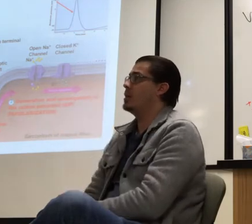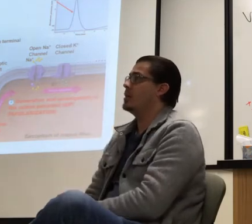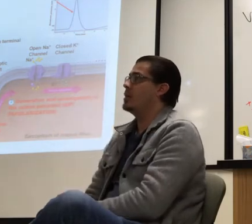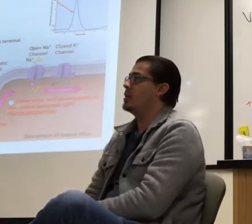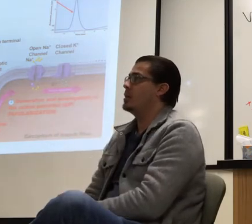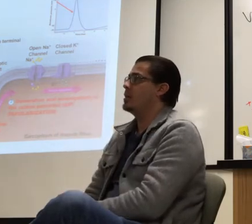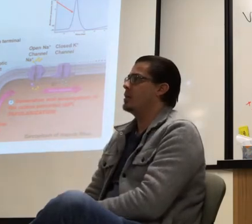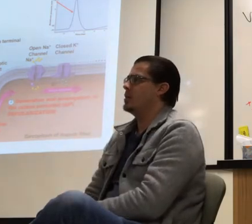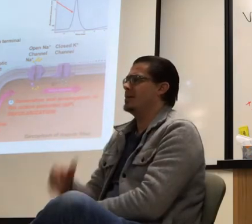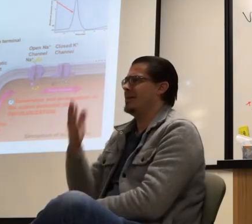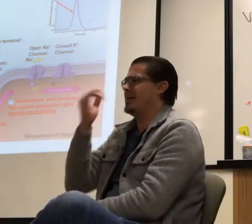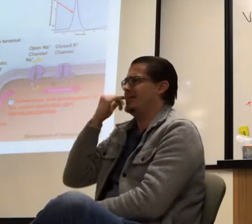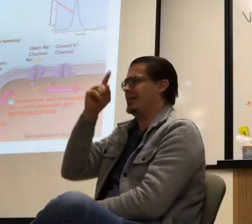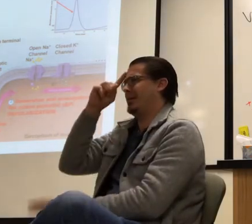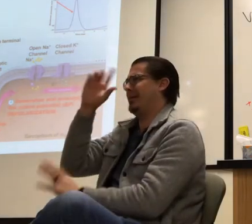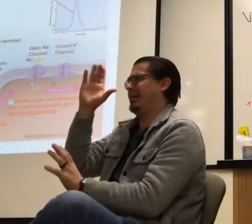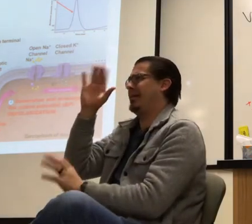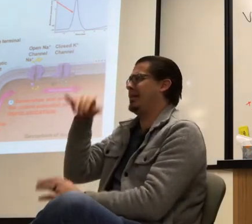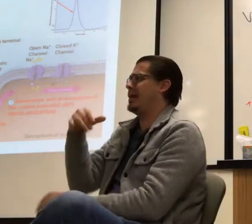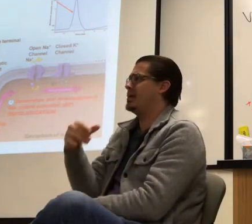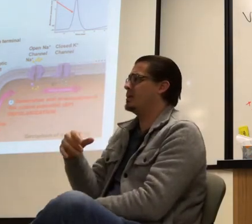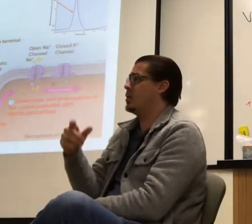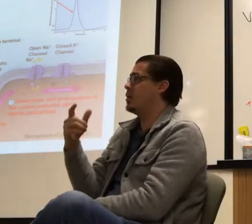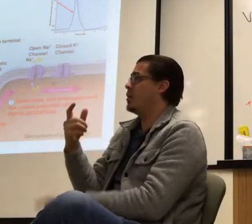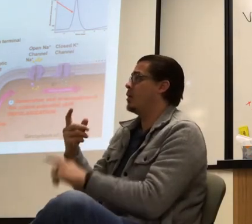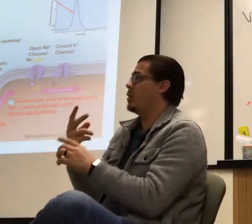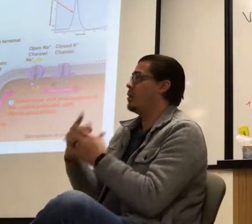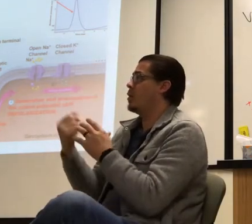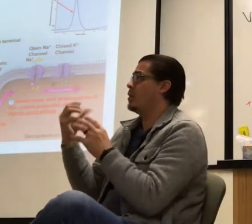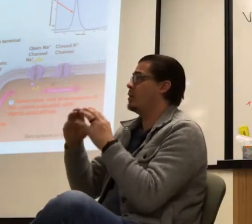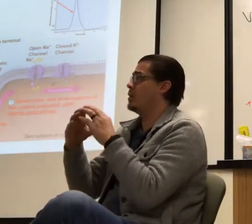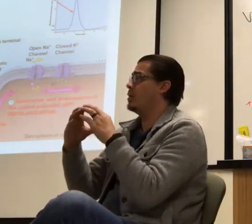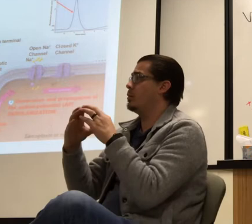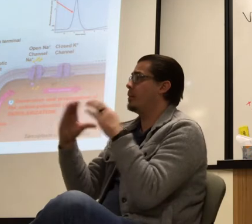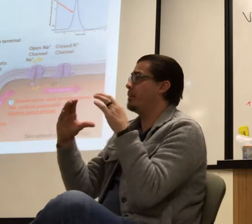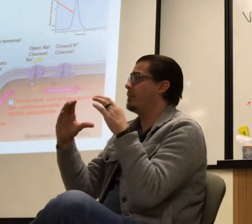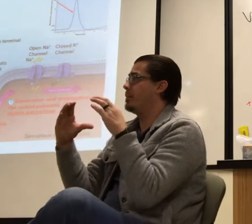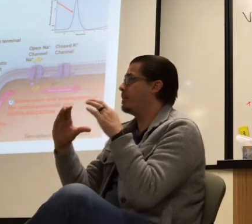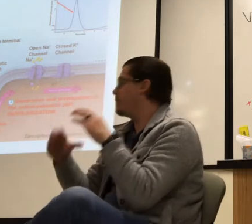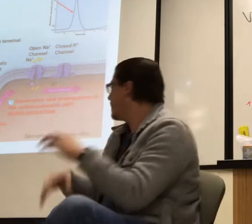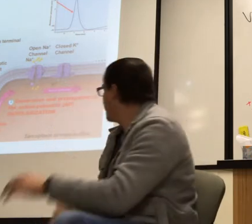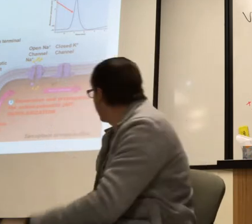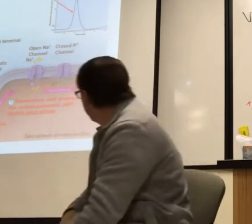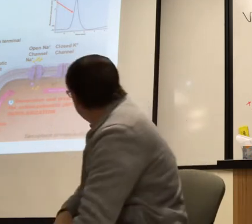know if you can picture that in your mind. So both of these will swing open.